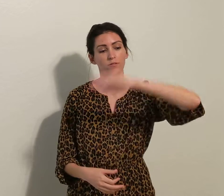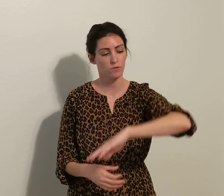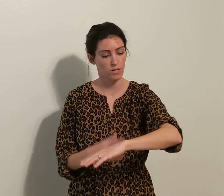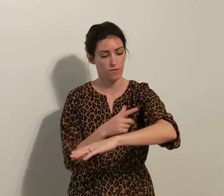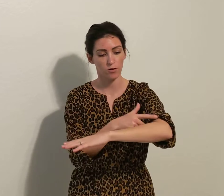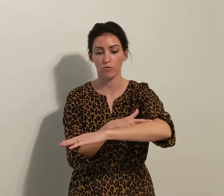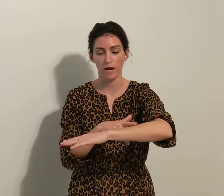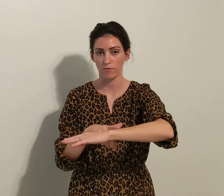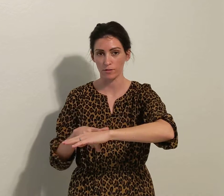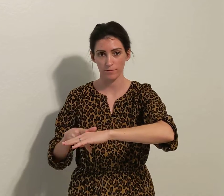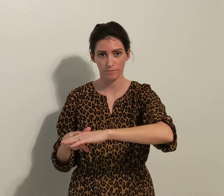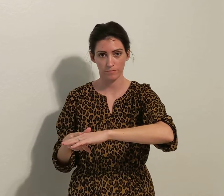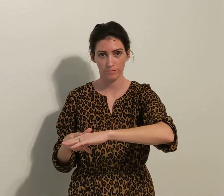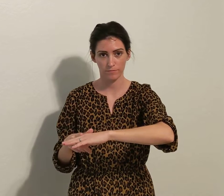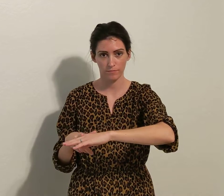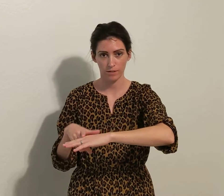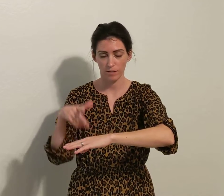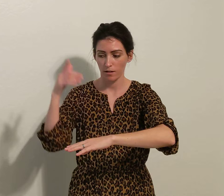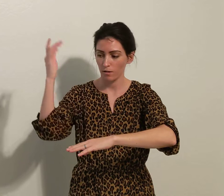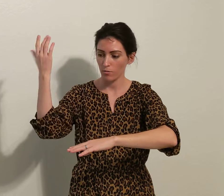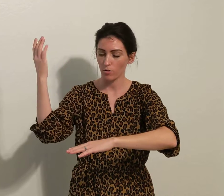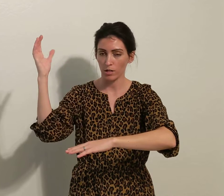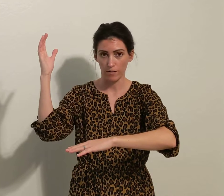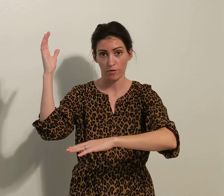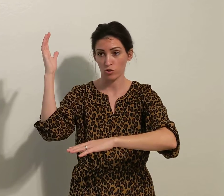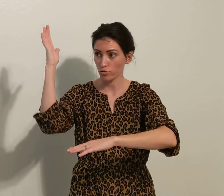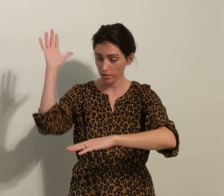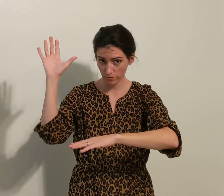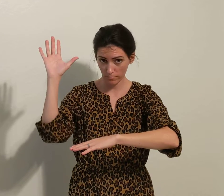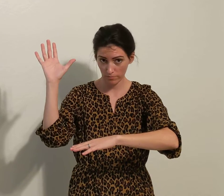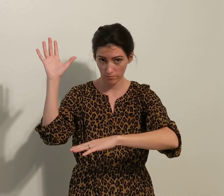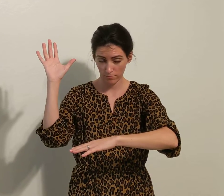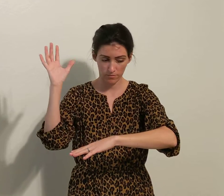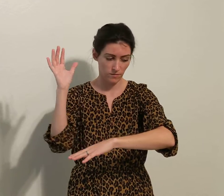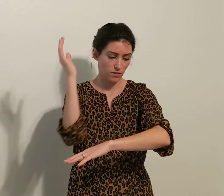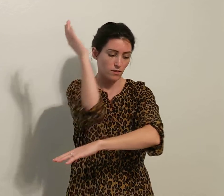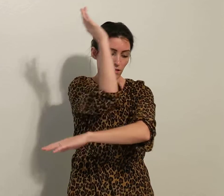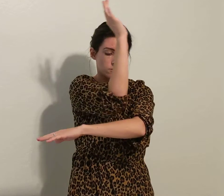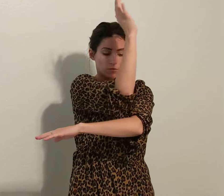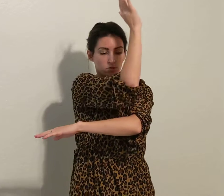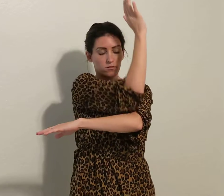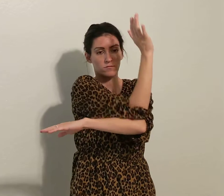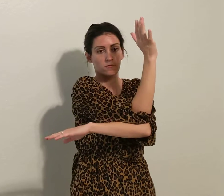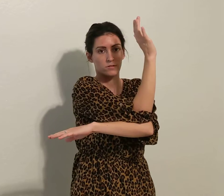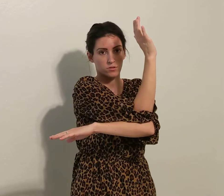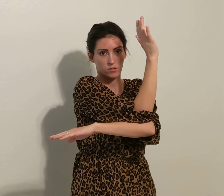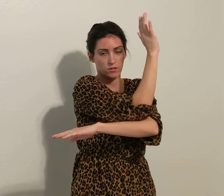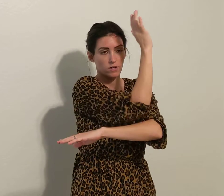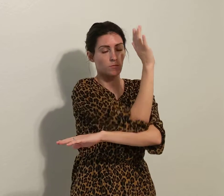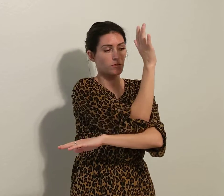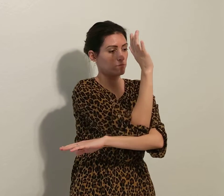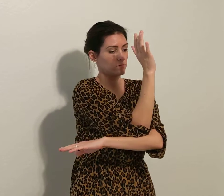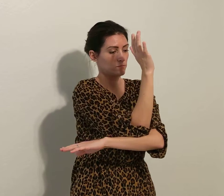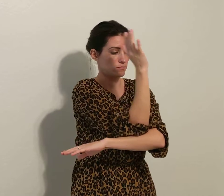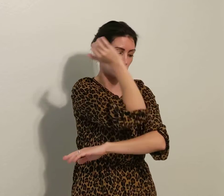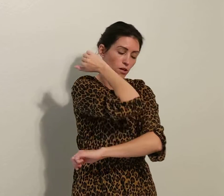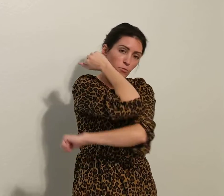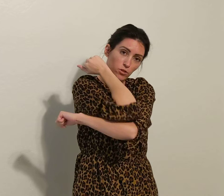going to have our ground, we're going to have our tree, and we're going to start at our elbow, so elbow to